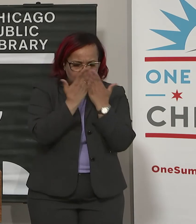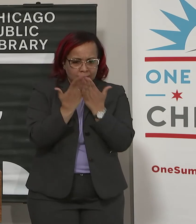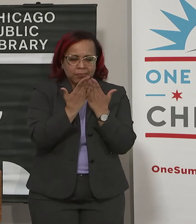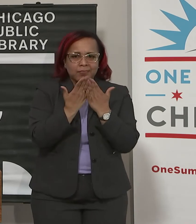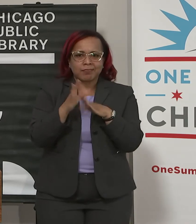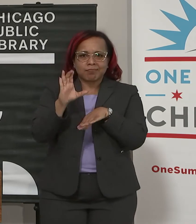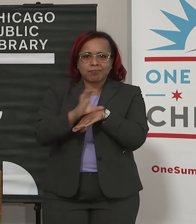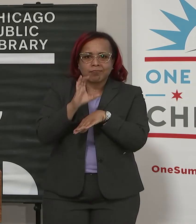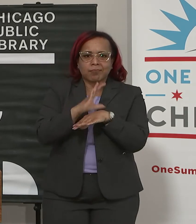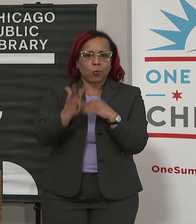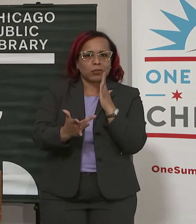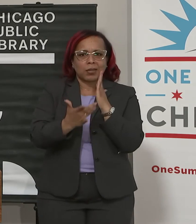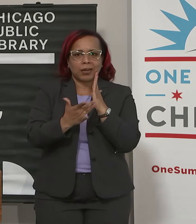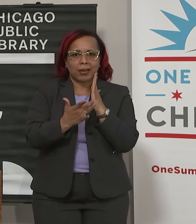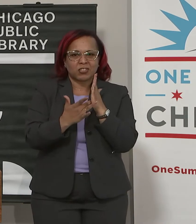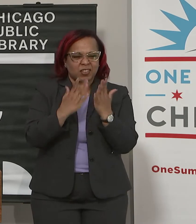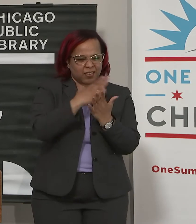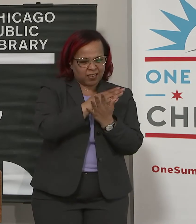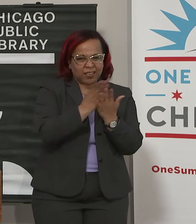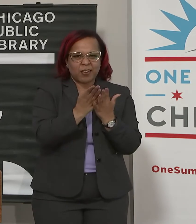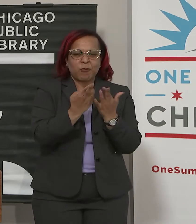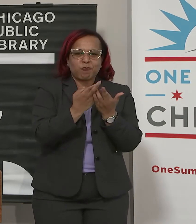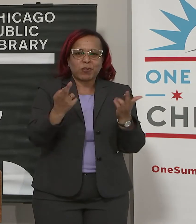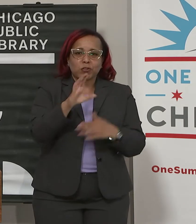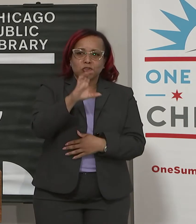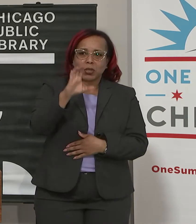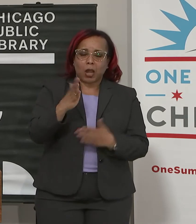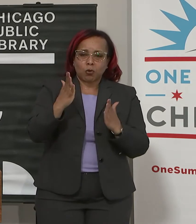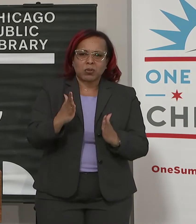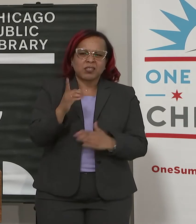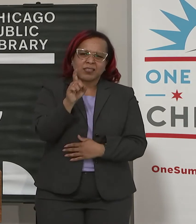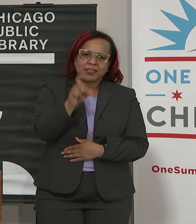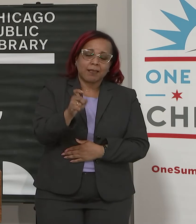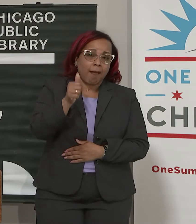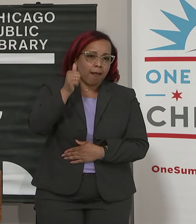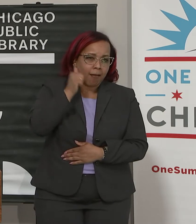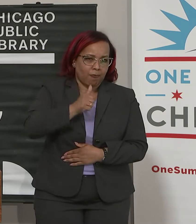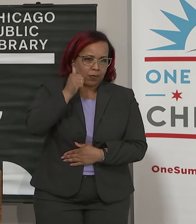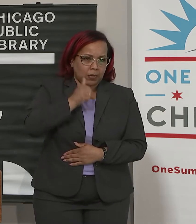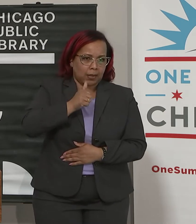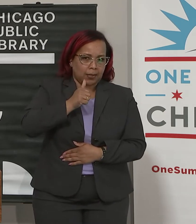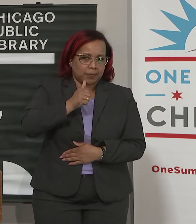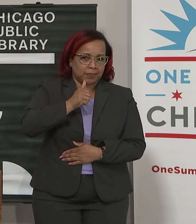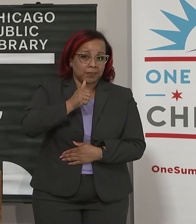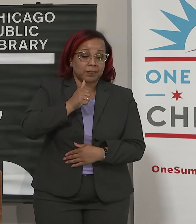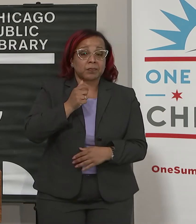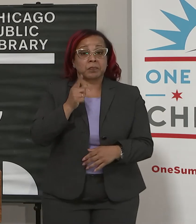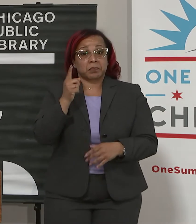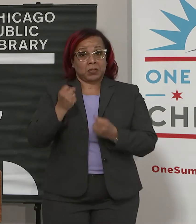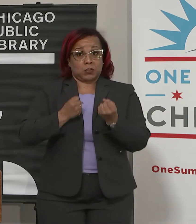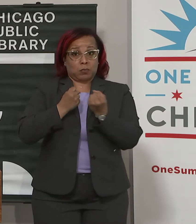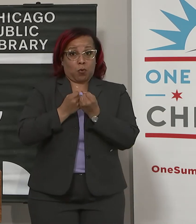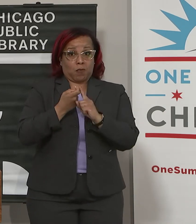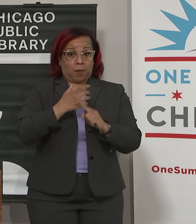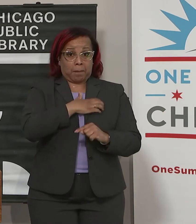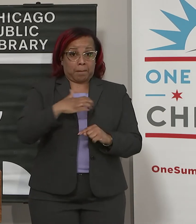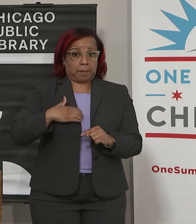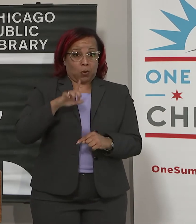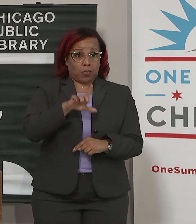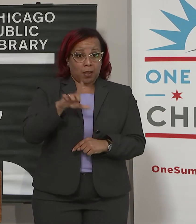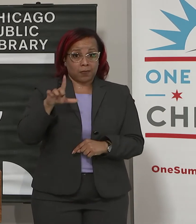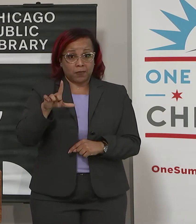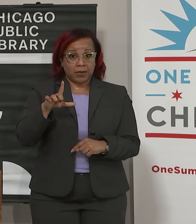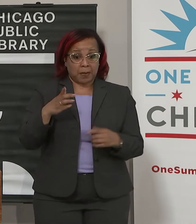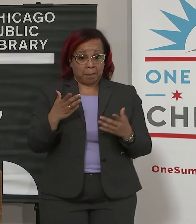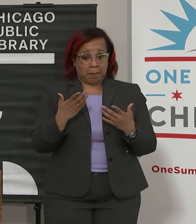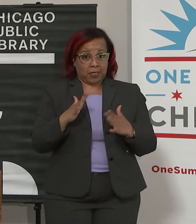or technology. These are resources Chicagoans need every day. And with the support of Mayor Lightfoot, by the